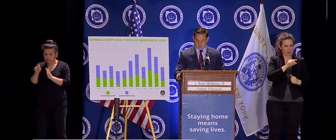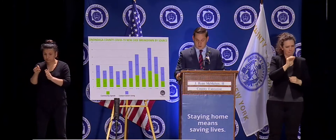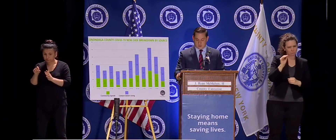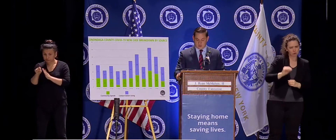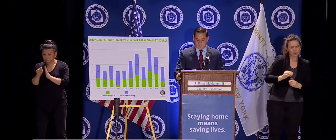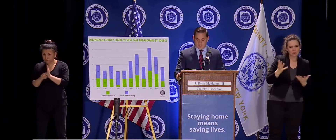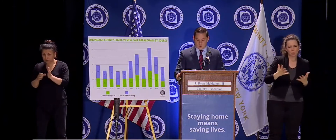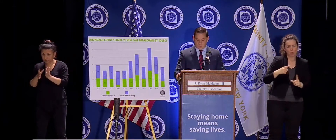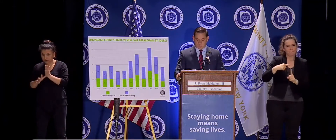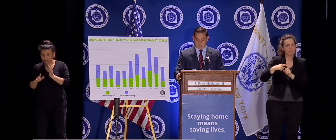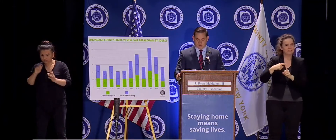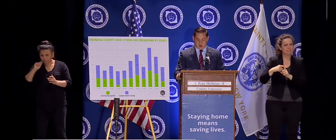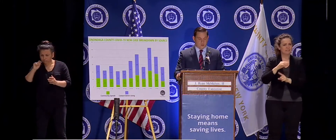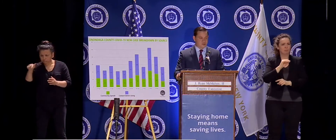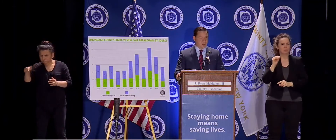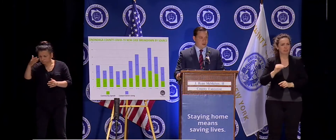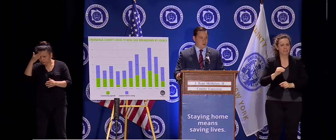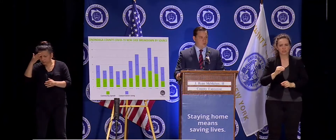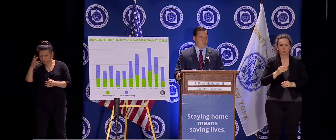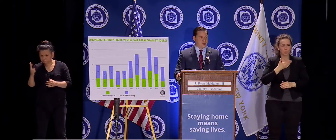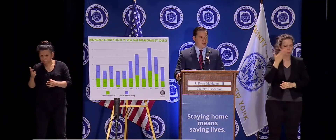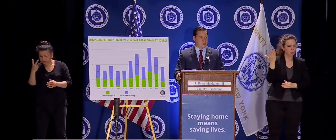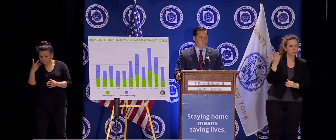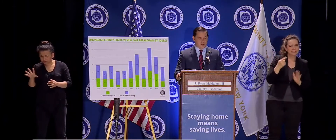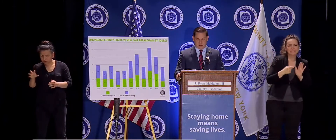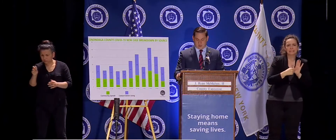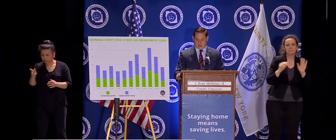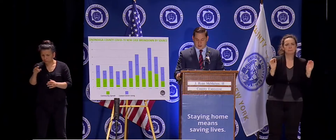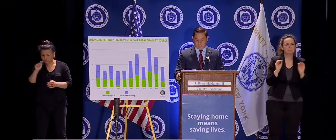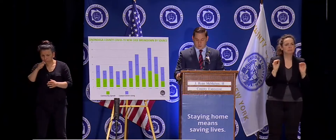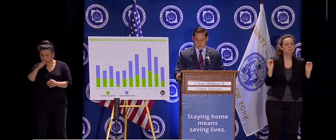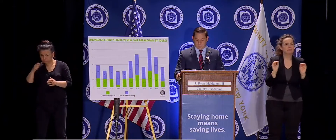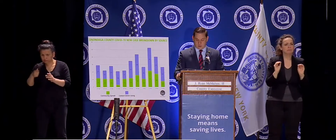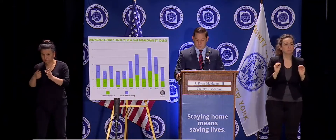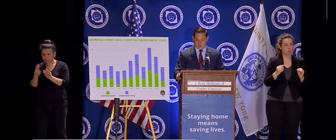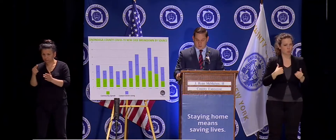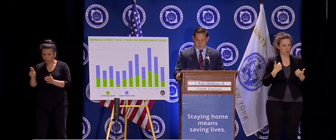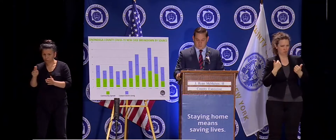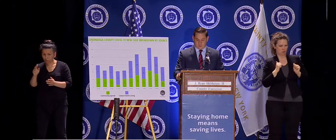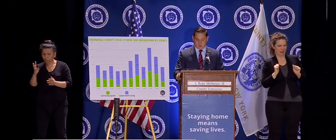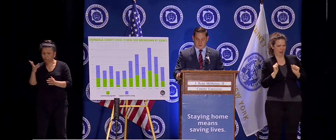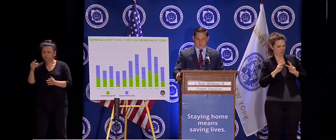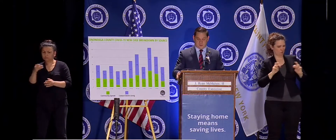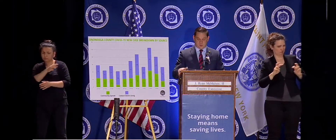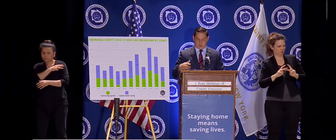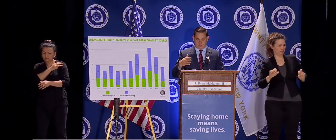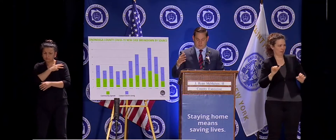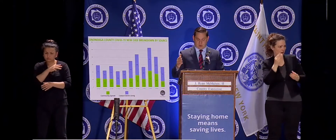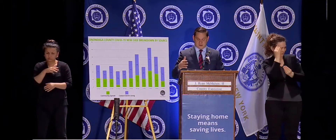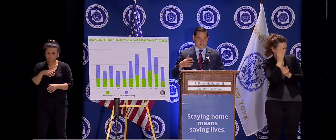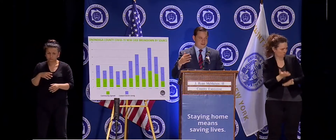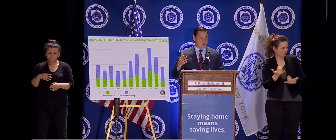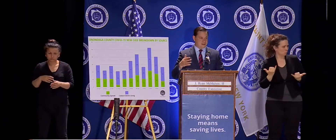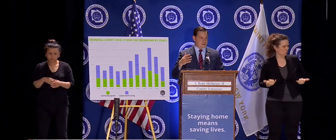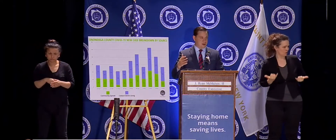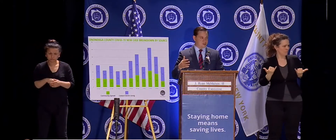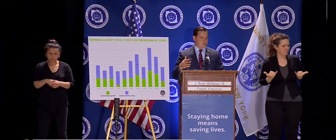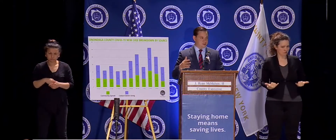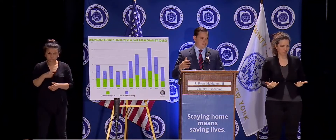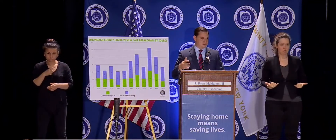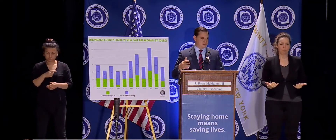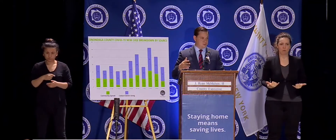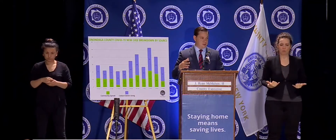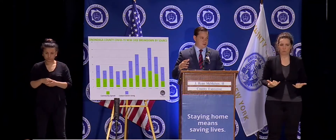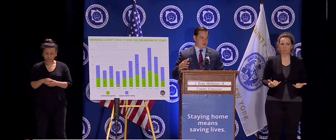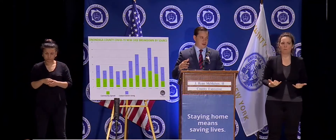asymptomatic? Yeah, we're trying to go through that now. Right now, we've built up this robust testing